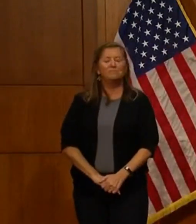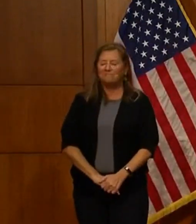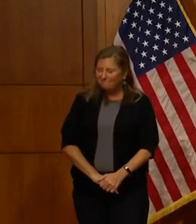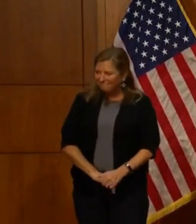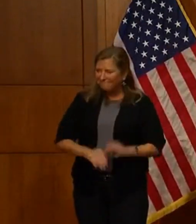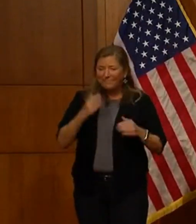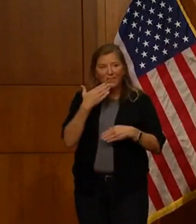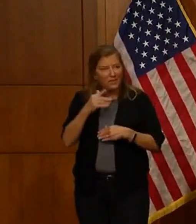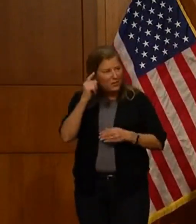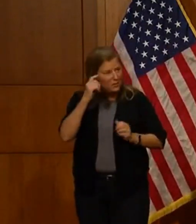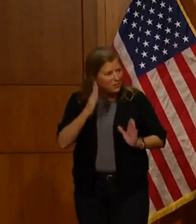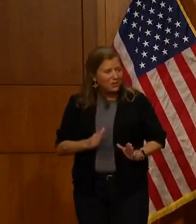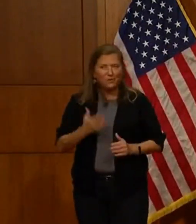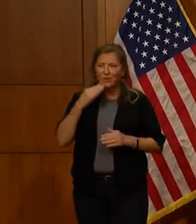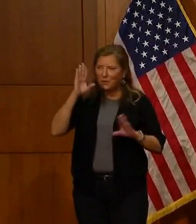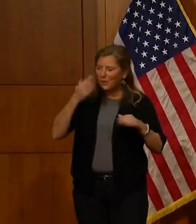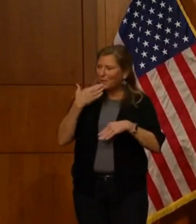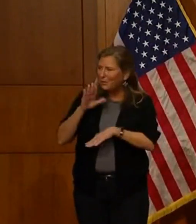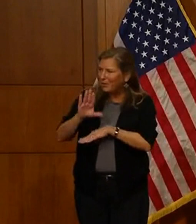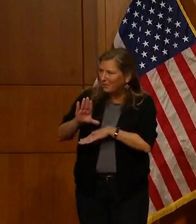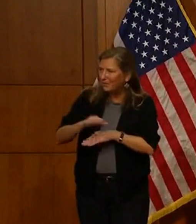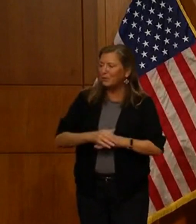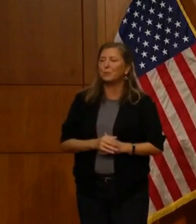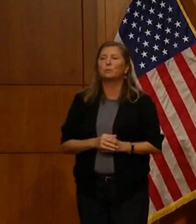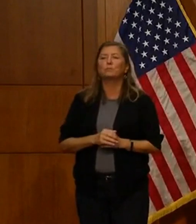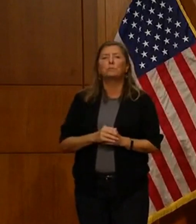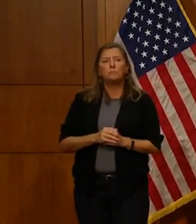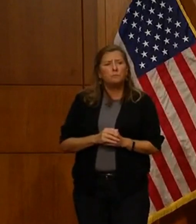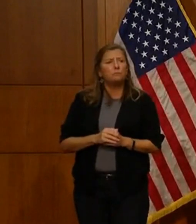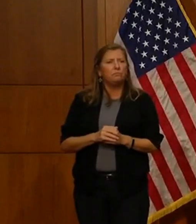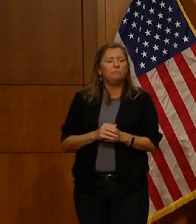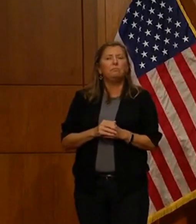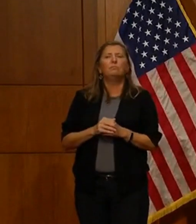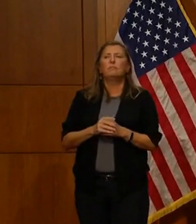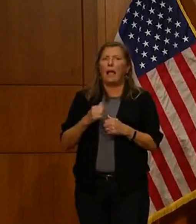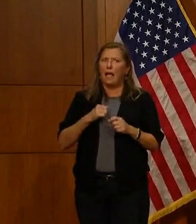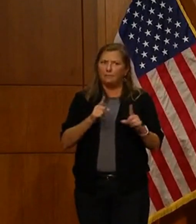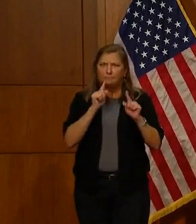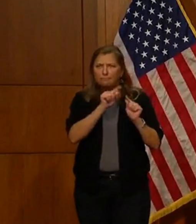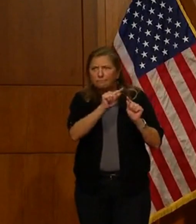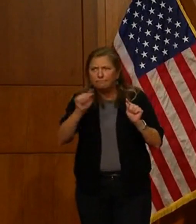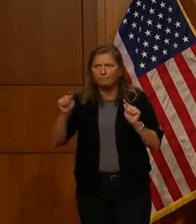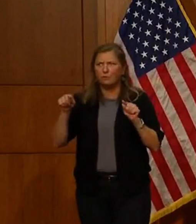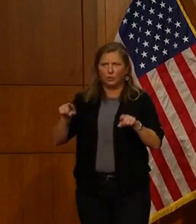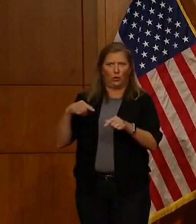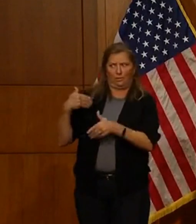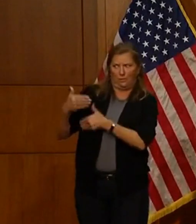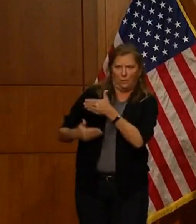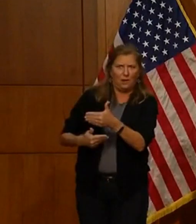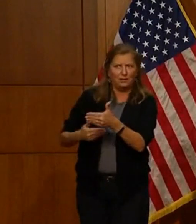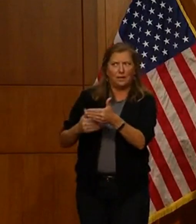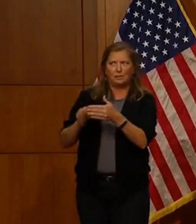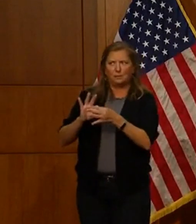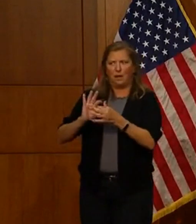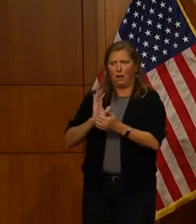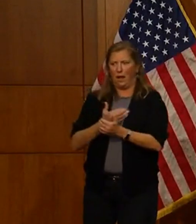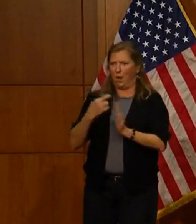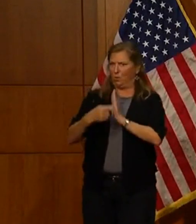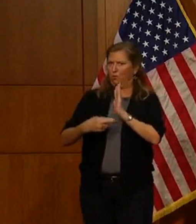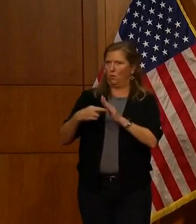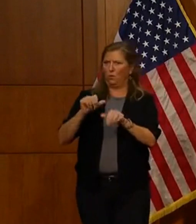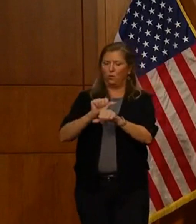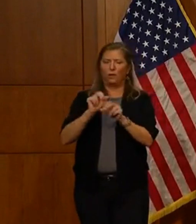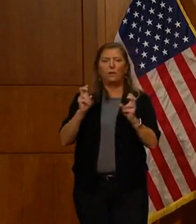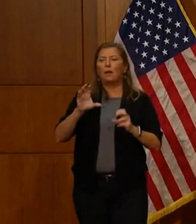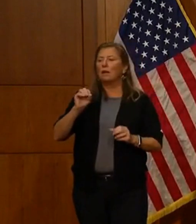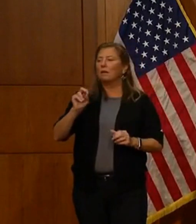Thank you, Governor Northam. Good afternoon, everybody. So I've talked to many of you along this process about our role in